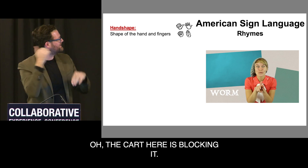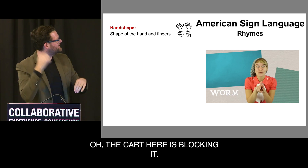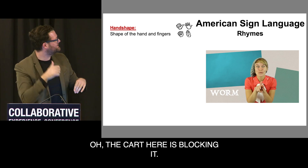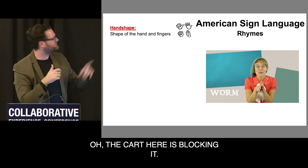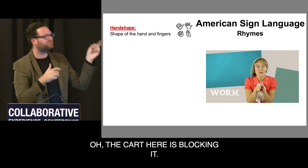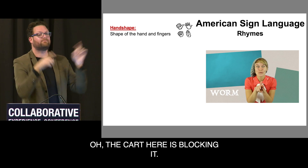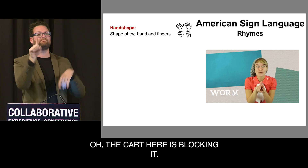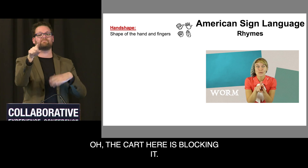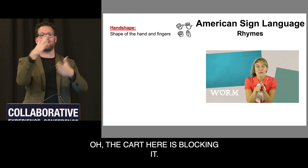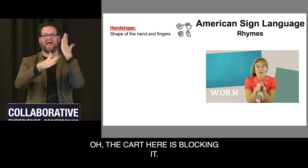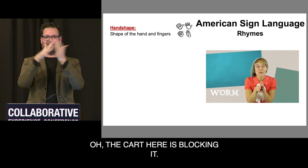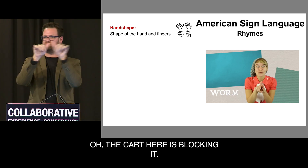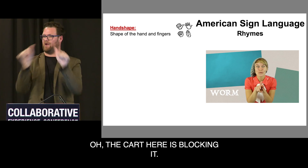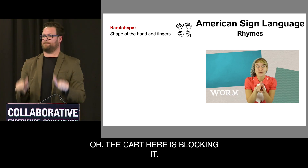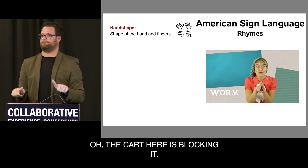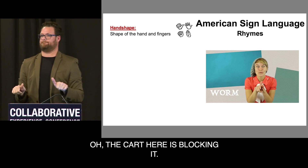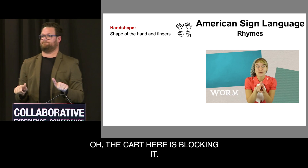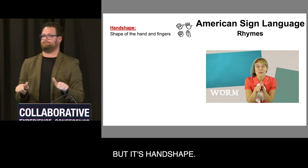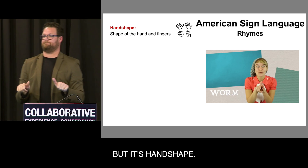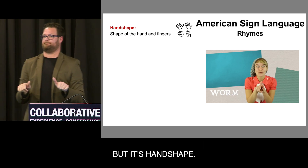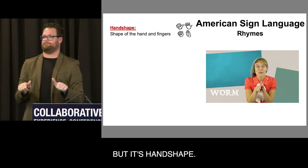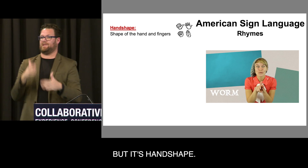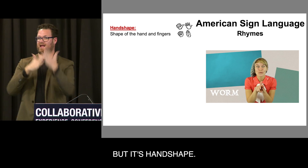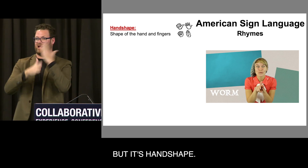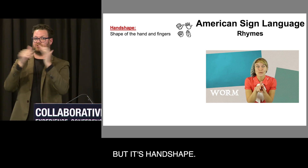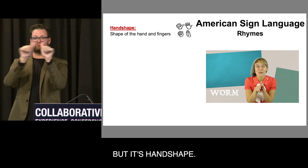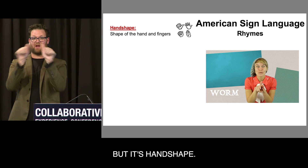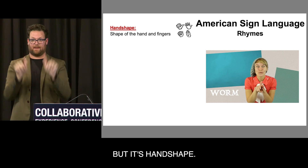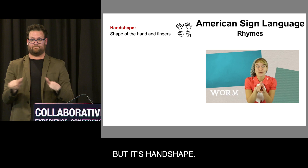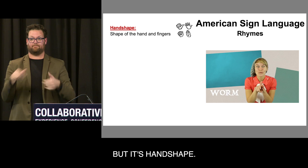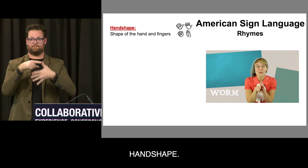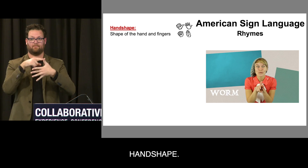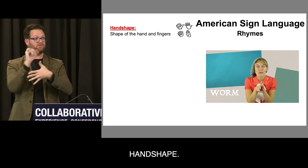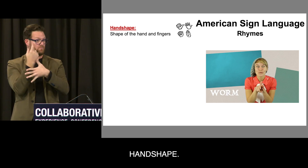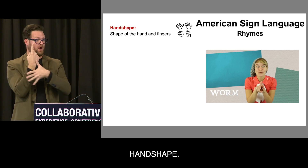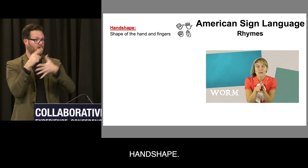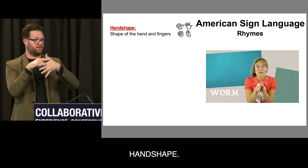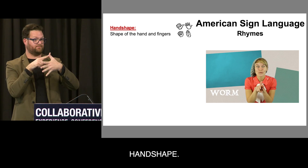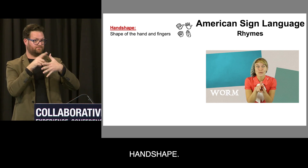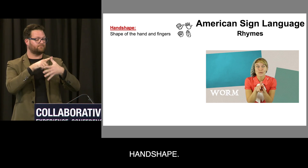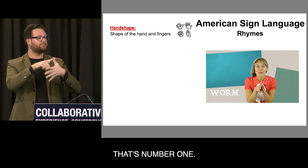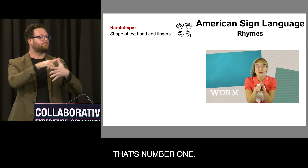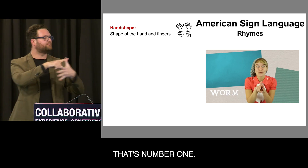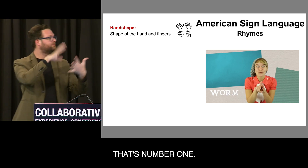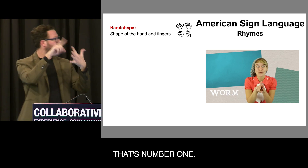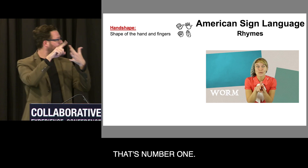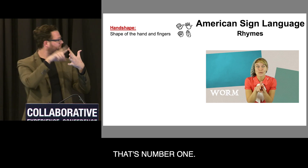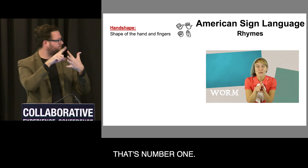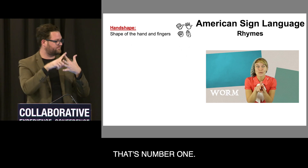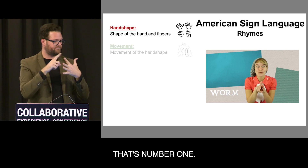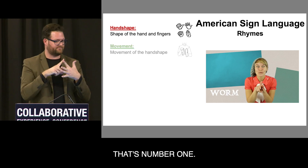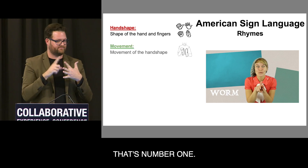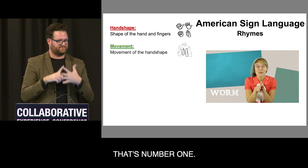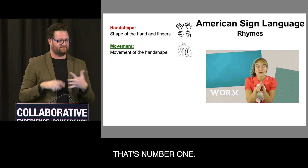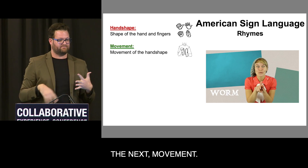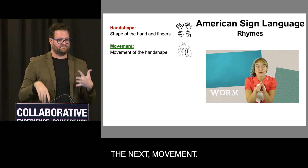Oh, the cart here is blocking, but it's hand shape. Hand shape. That's number 1. The